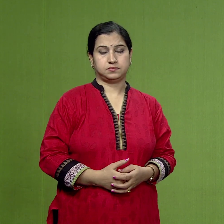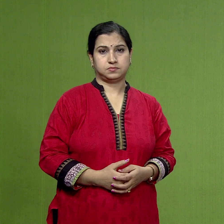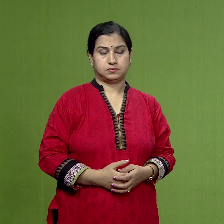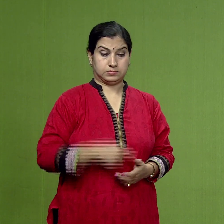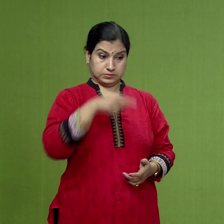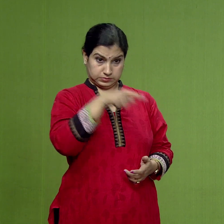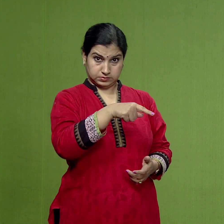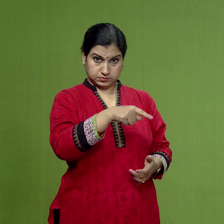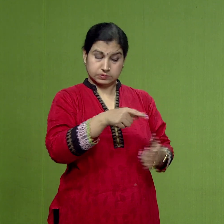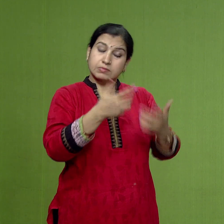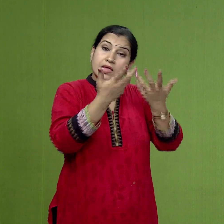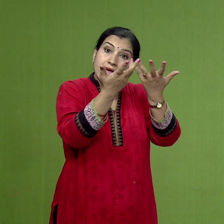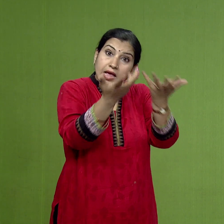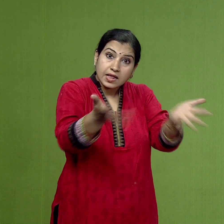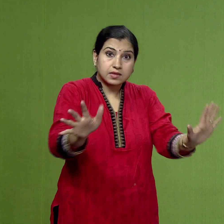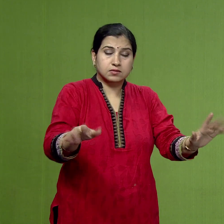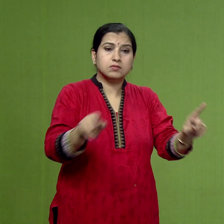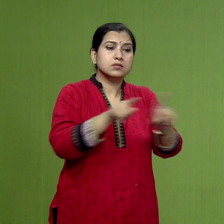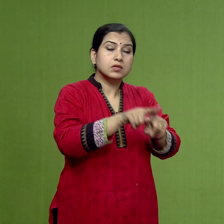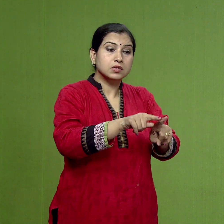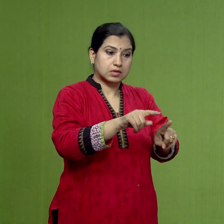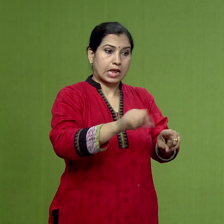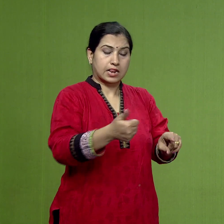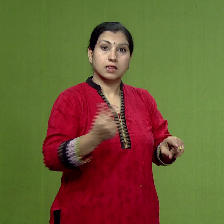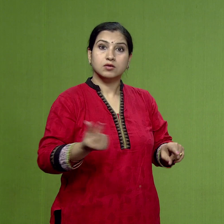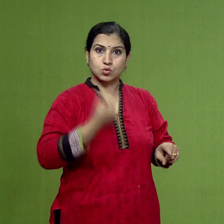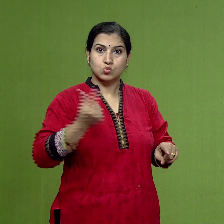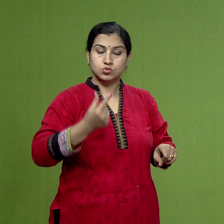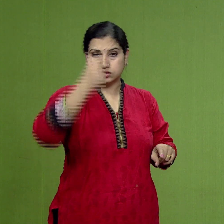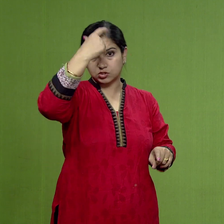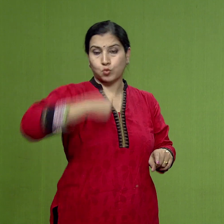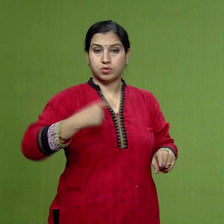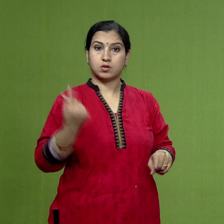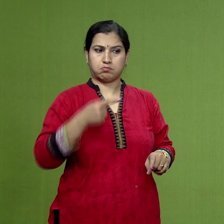Resource is anything that is useful to human beings.